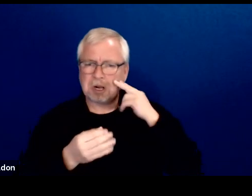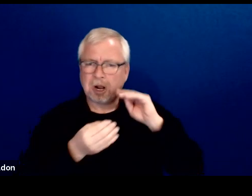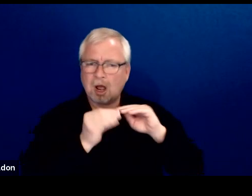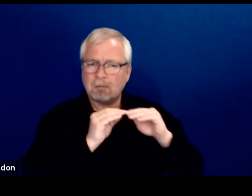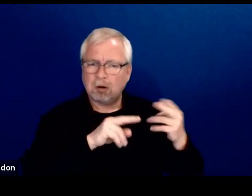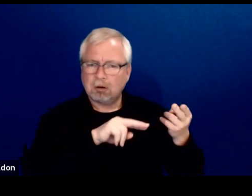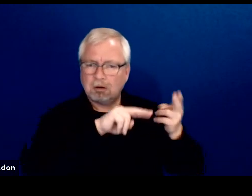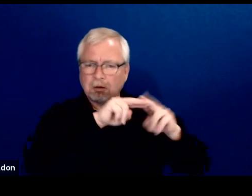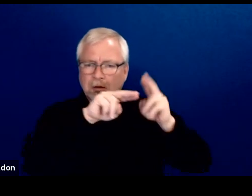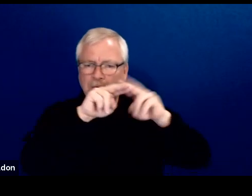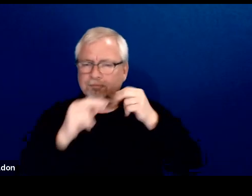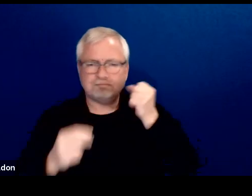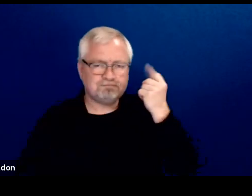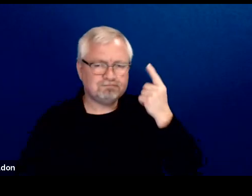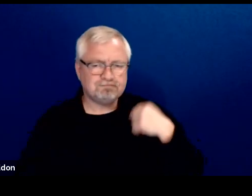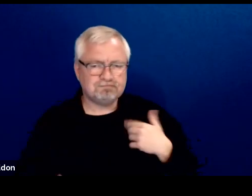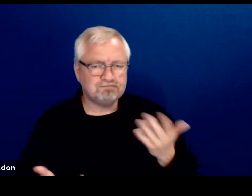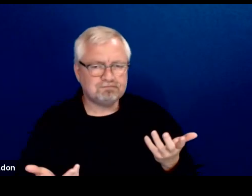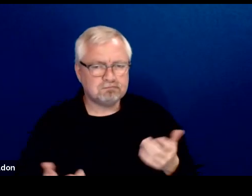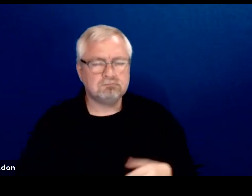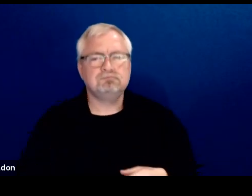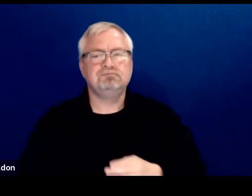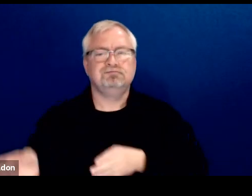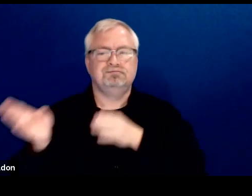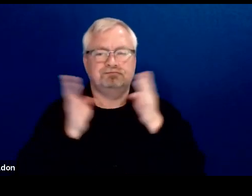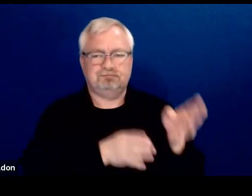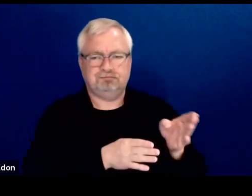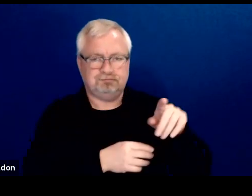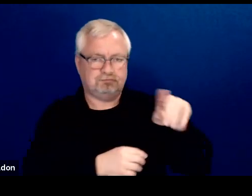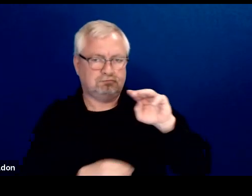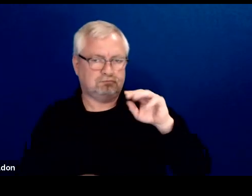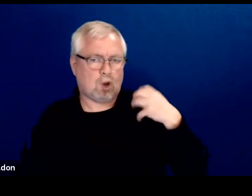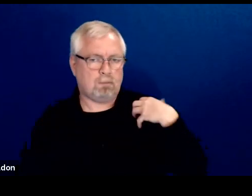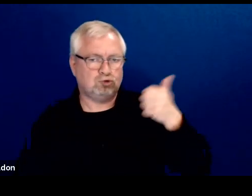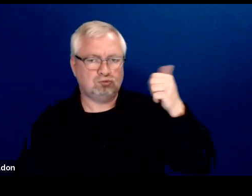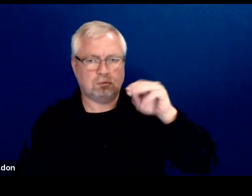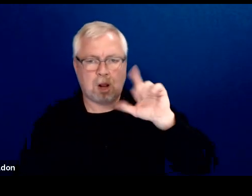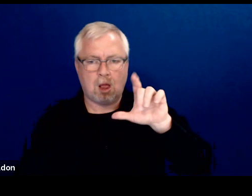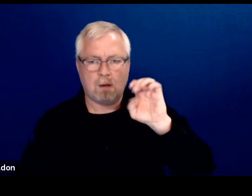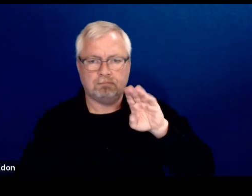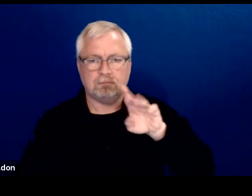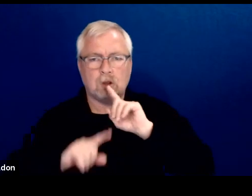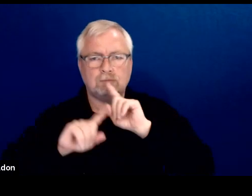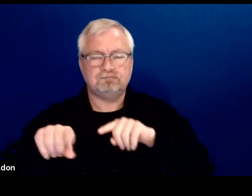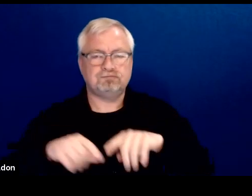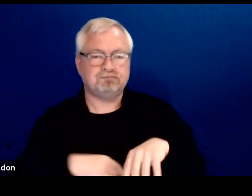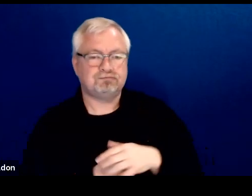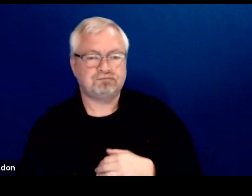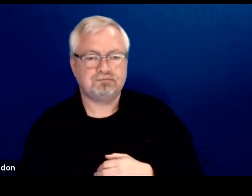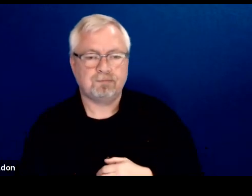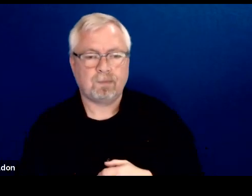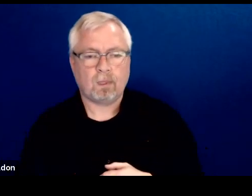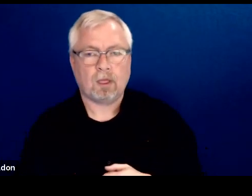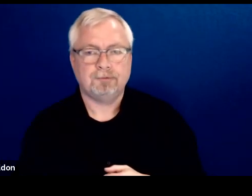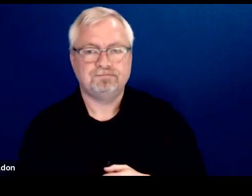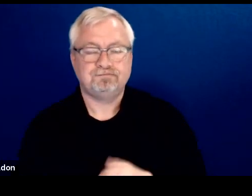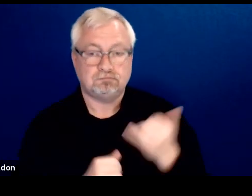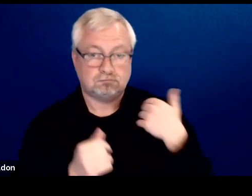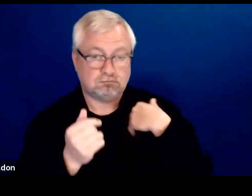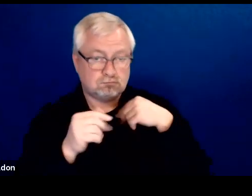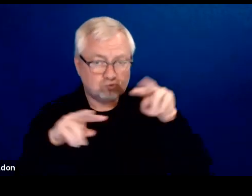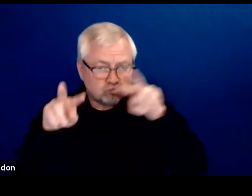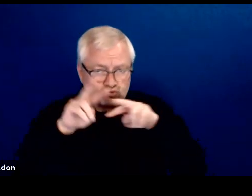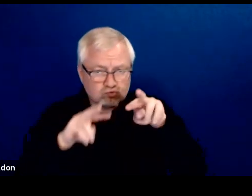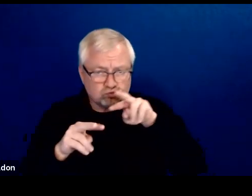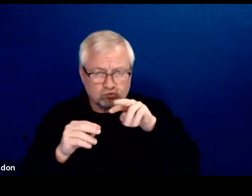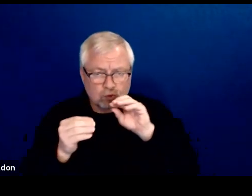Yes, It's national. correct, Governor. The R naught, just as we've learned more about the disease and the transmissibility and the role that asymptomatic people